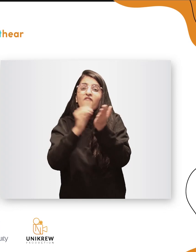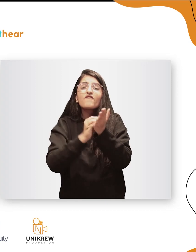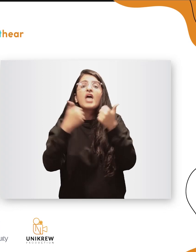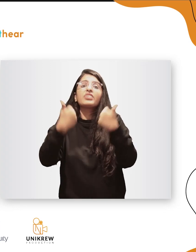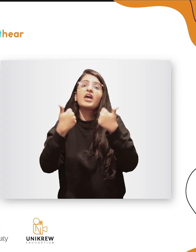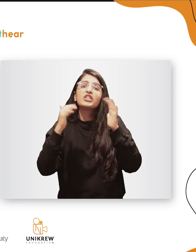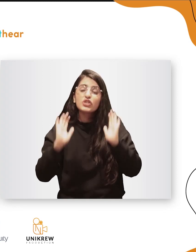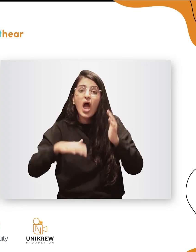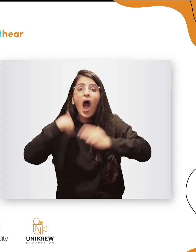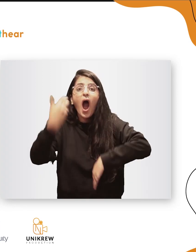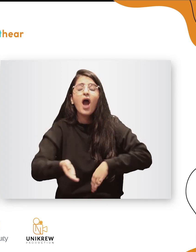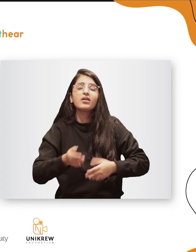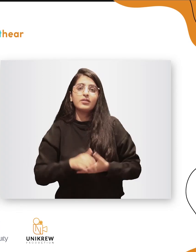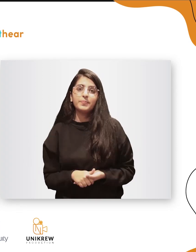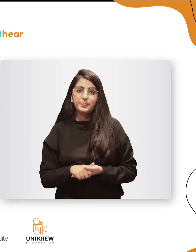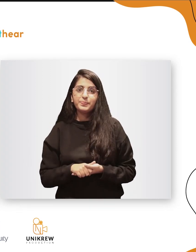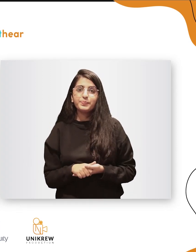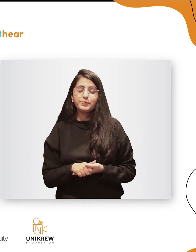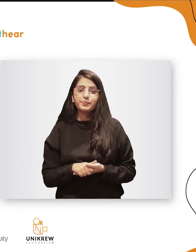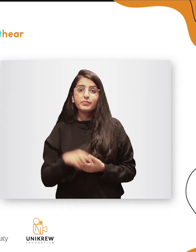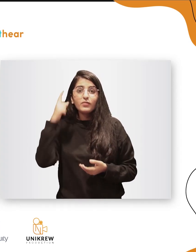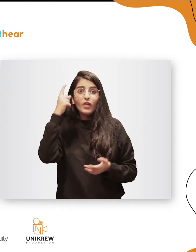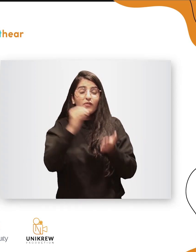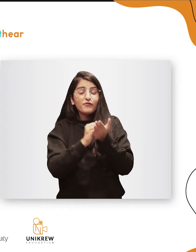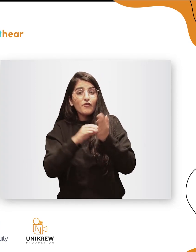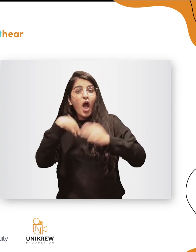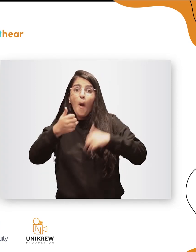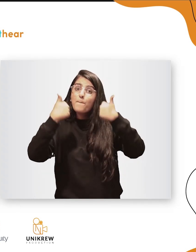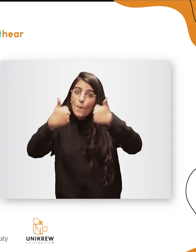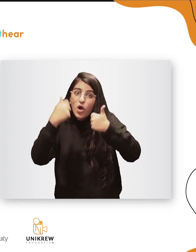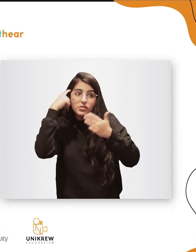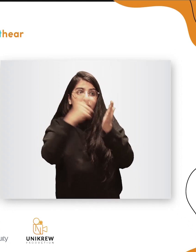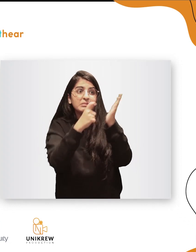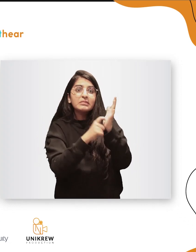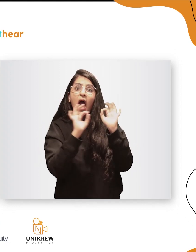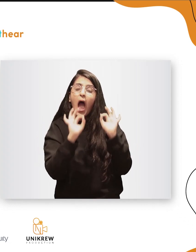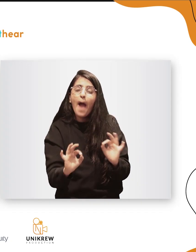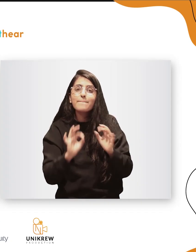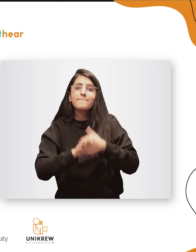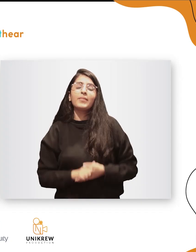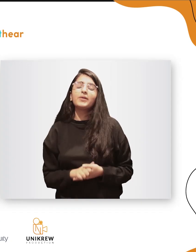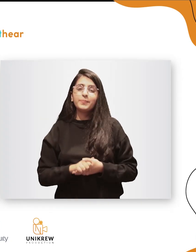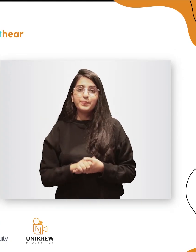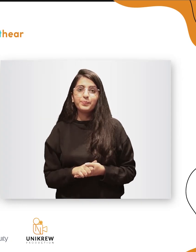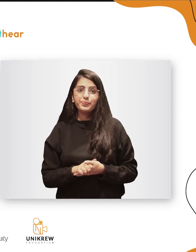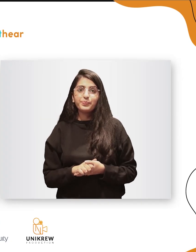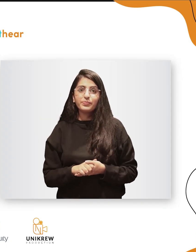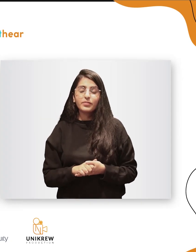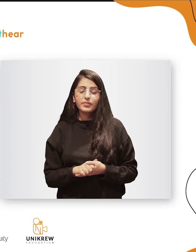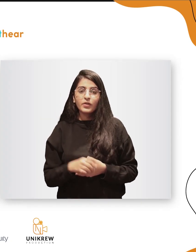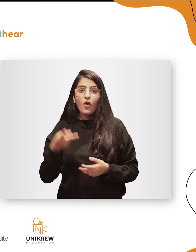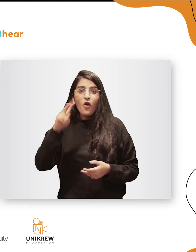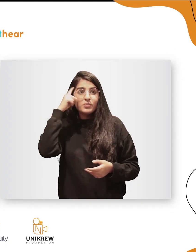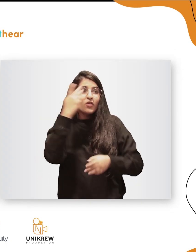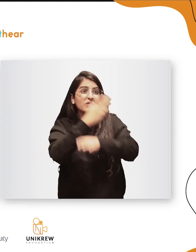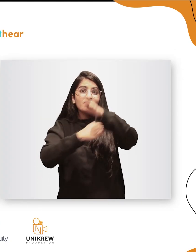as they say, the policies that are created for the future would be those that benefit